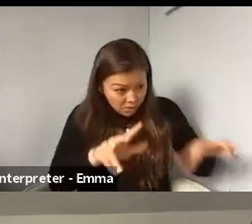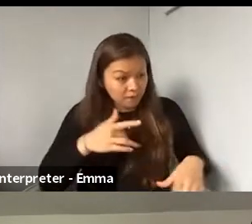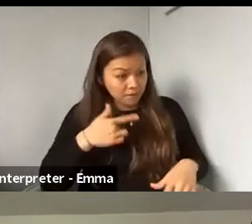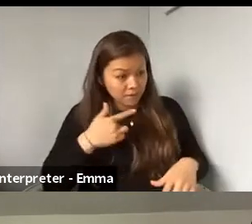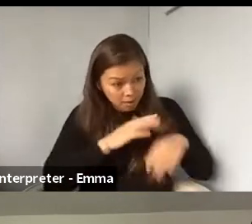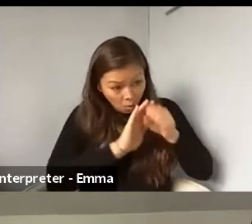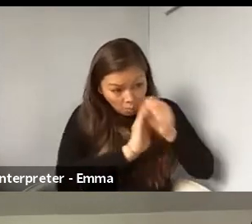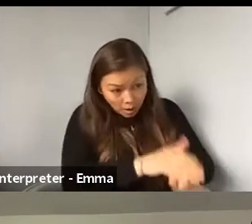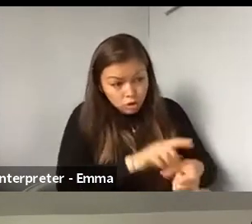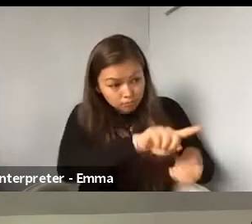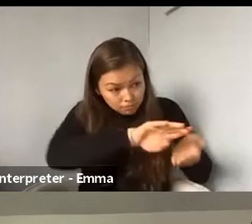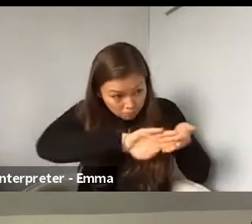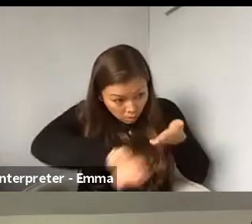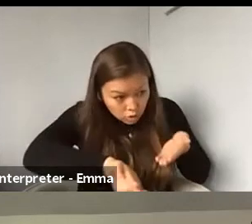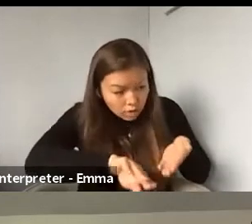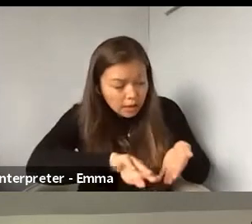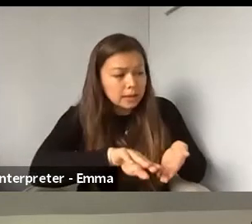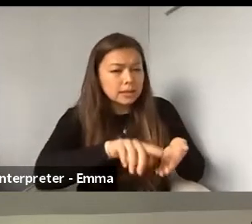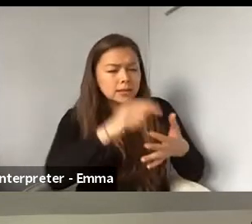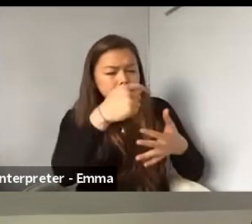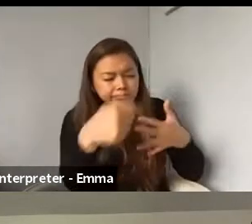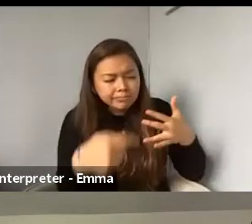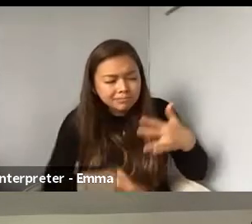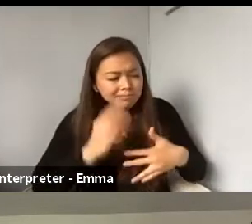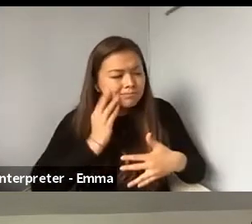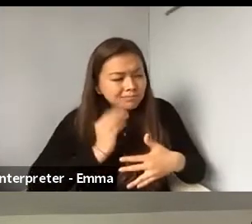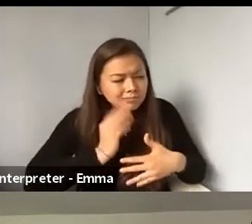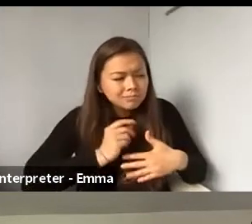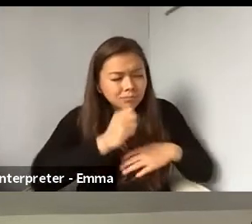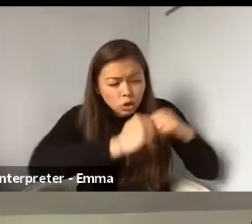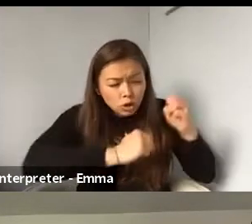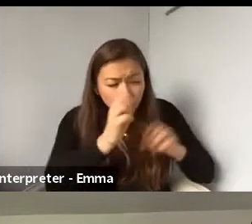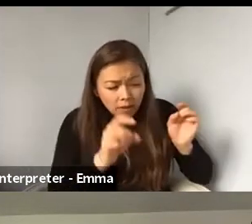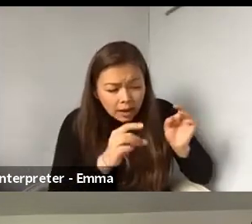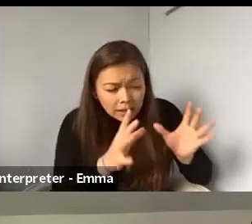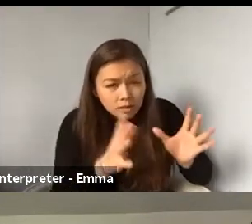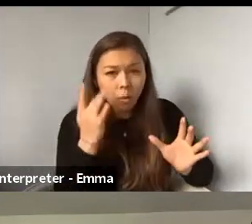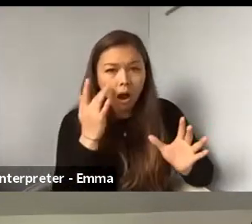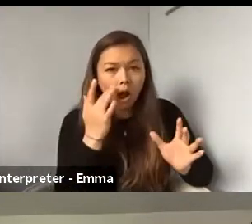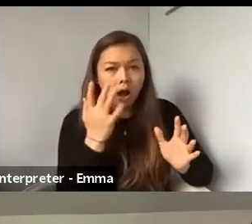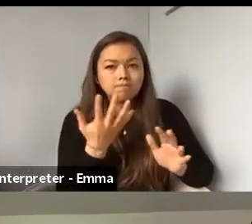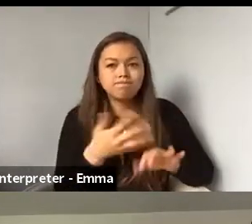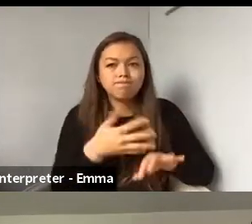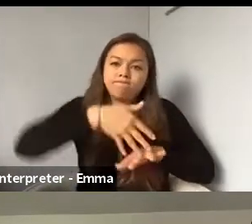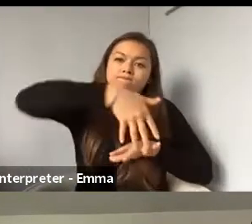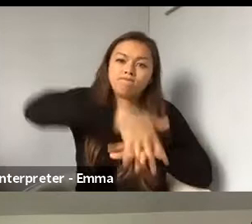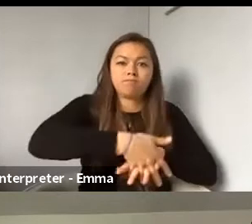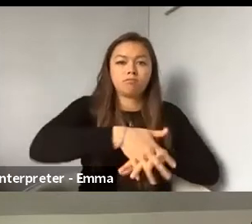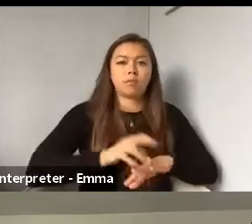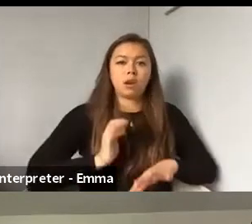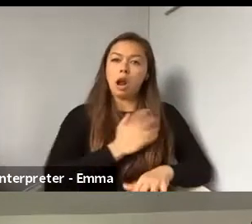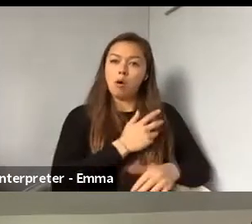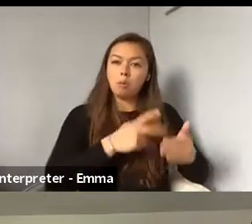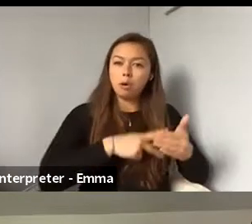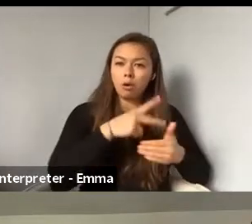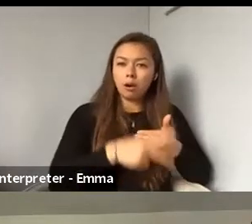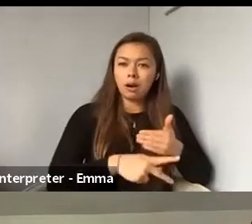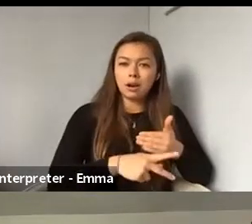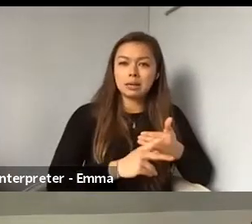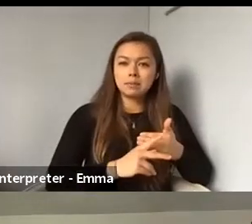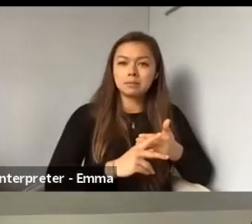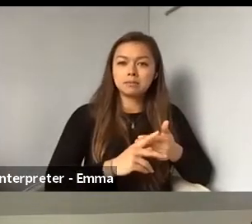marginalization or experiences of structural violence. So that's integrated as a factor in that